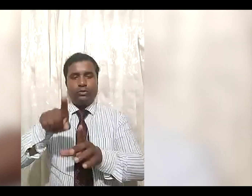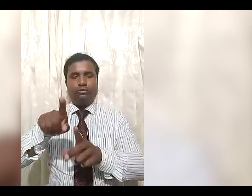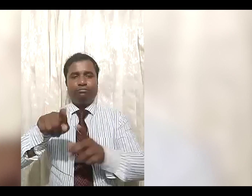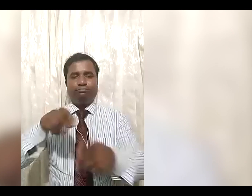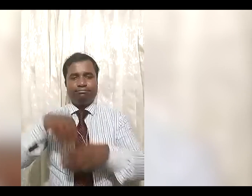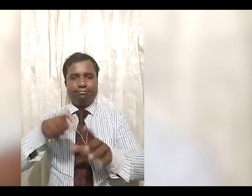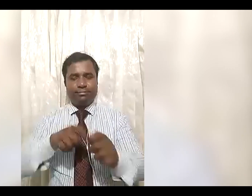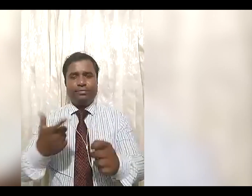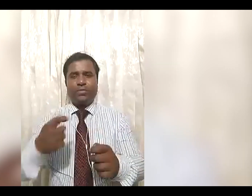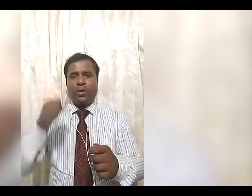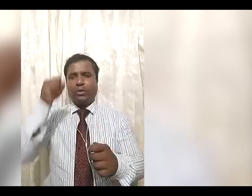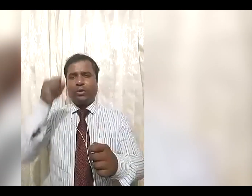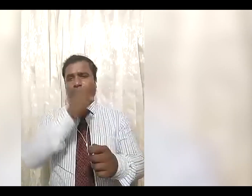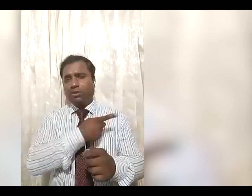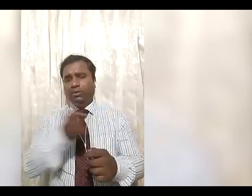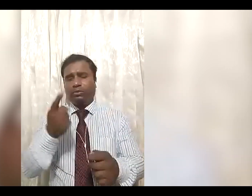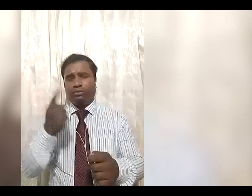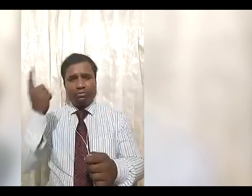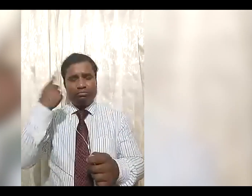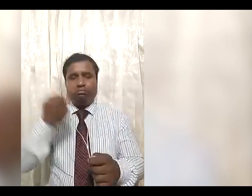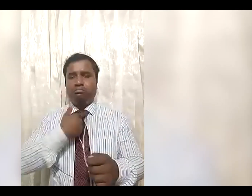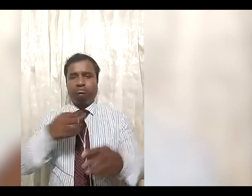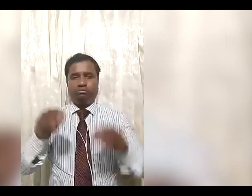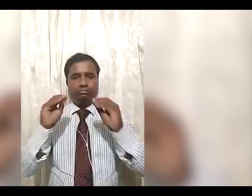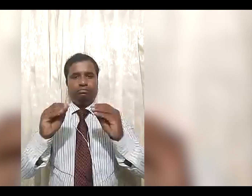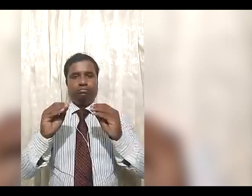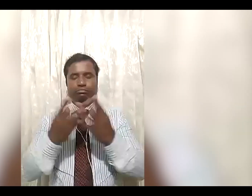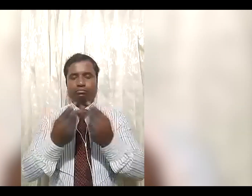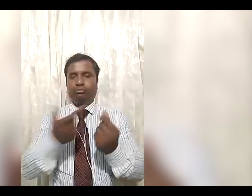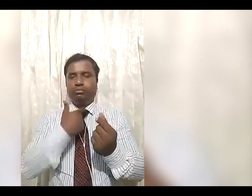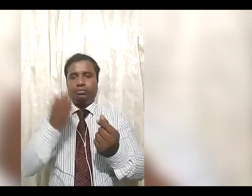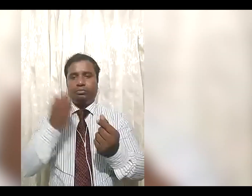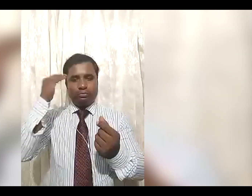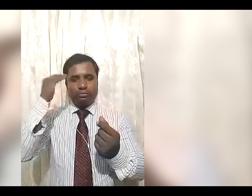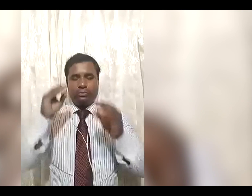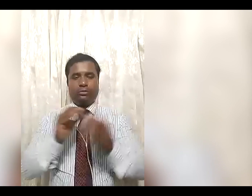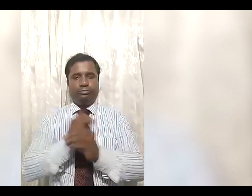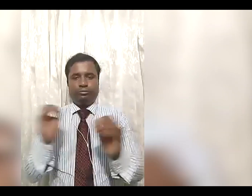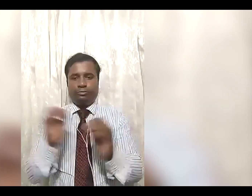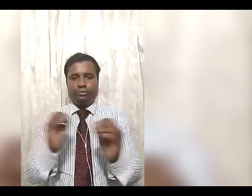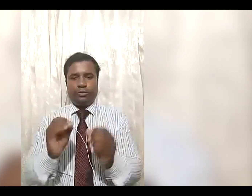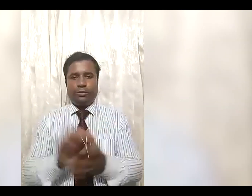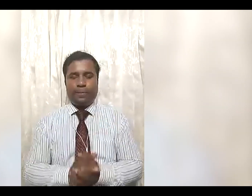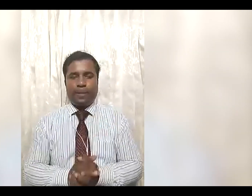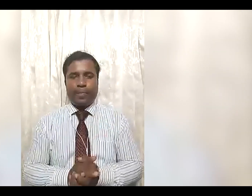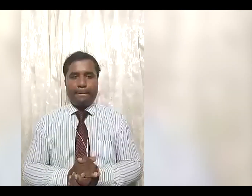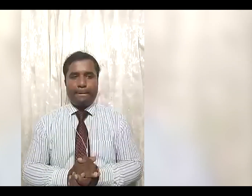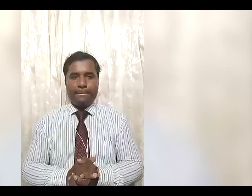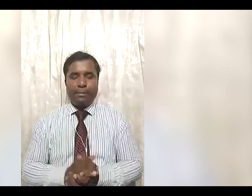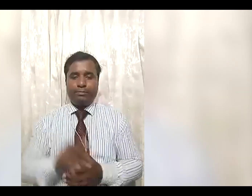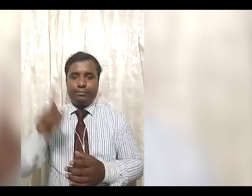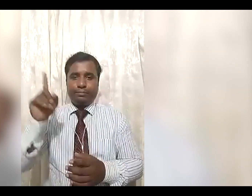have no orientation about disability. They think, Virginia already mentioned,